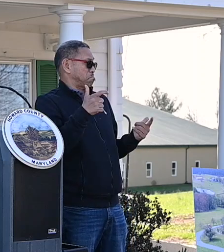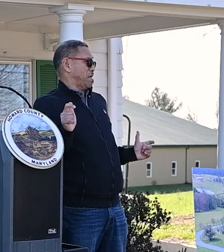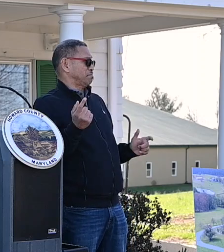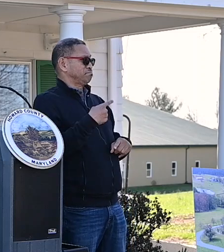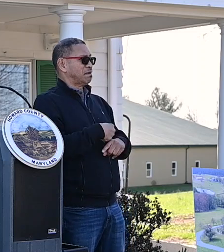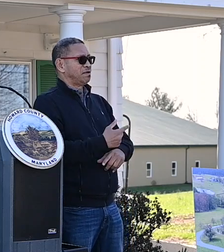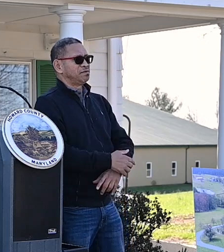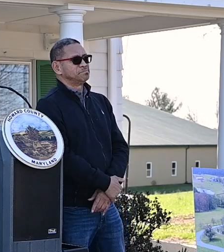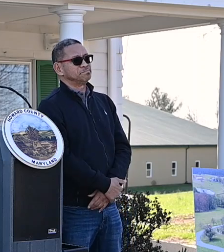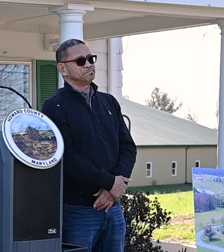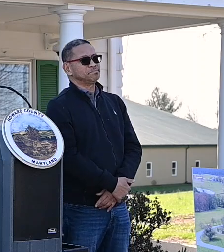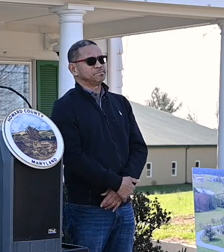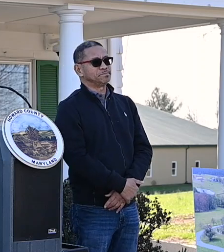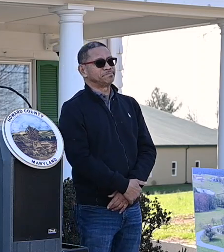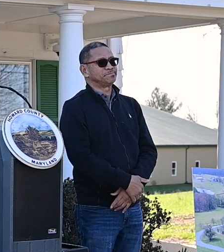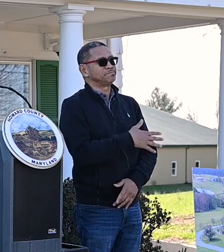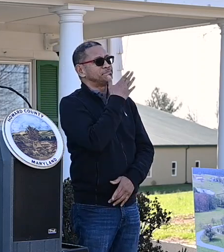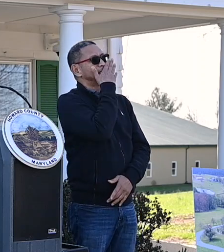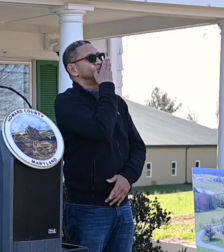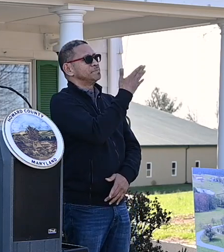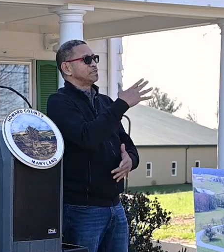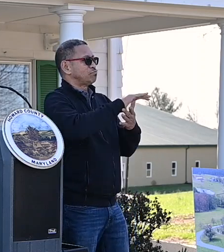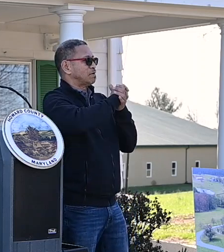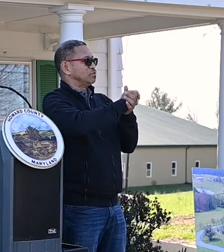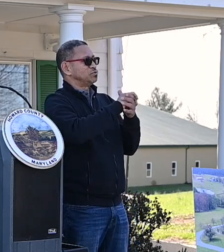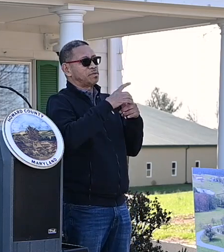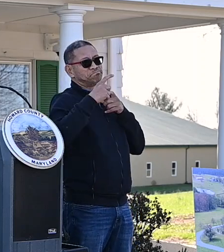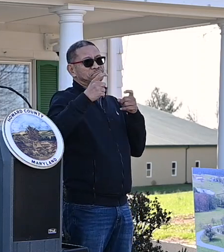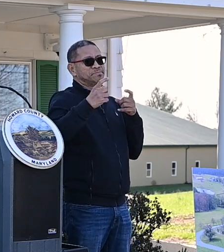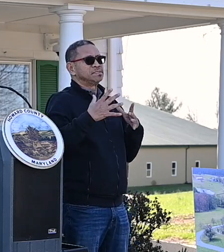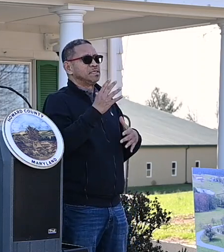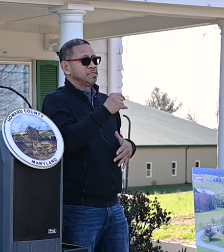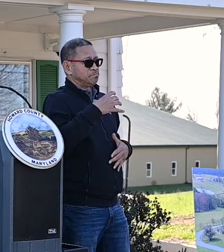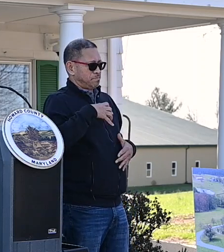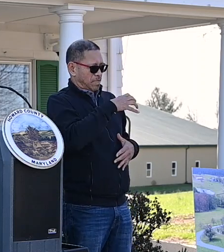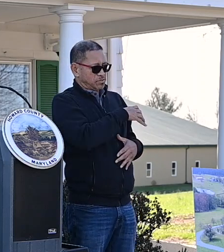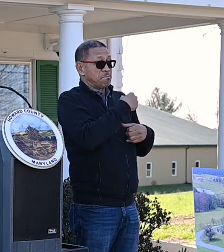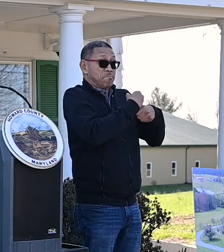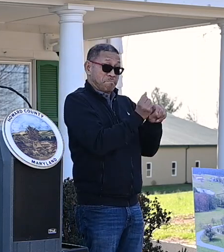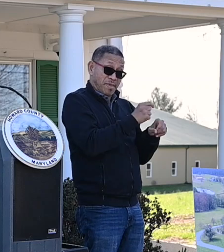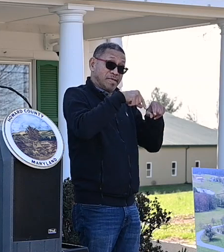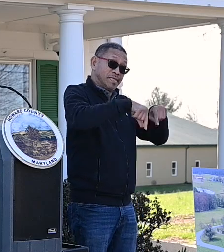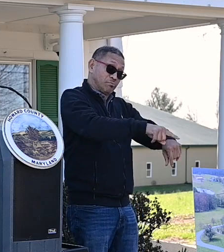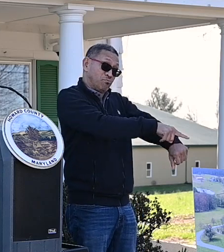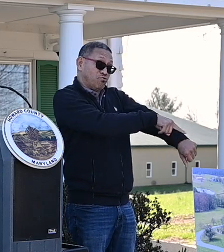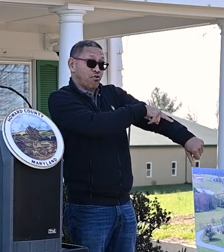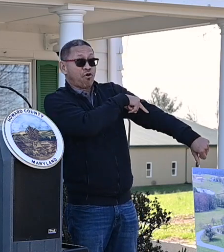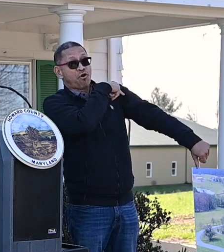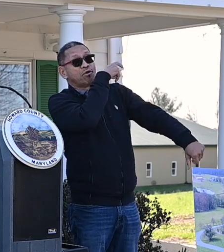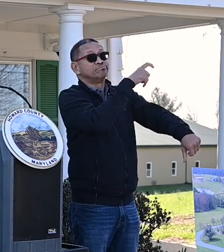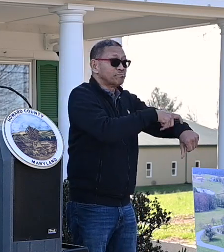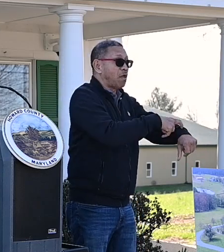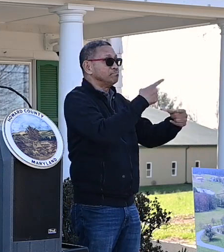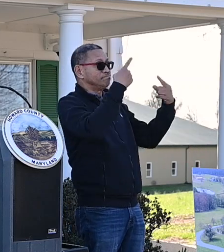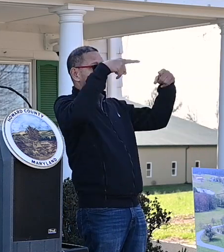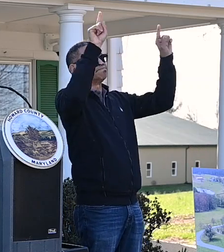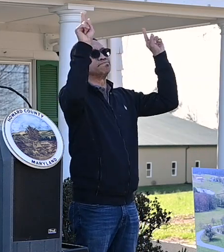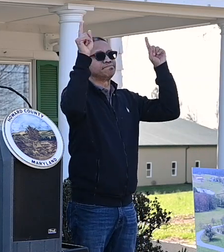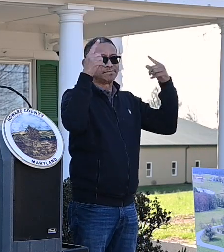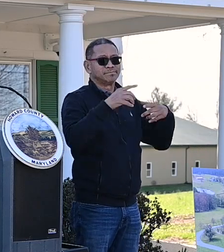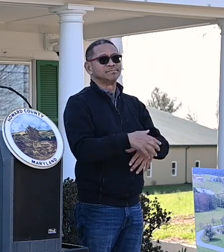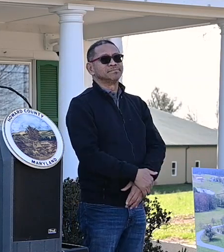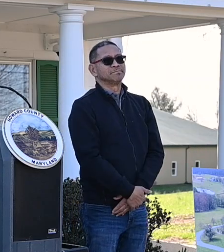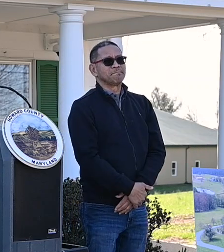big deal. Congratulations to the administration and the council for actually making this long-term dream of many a